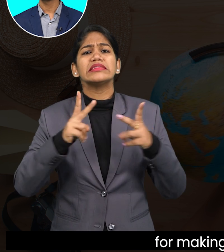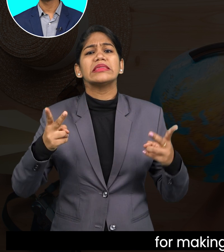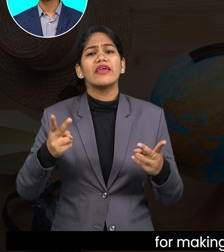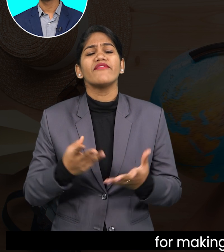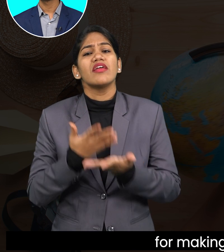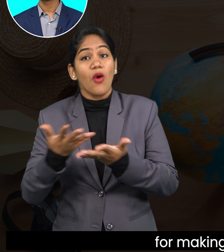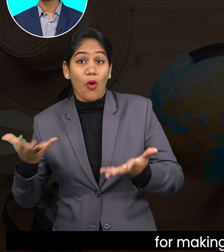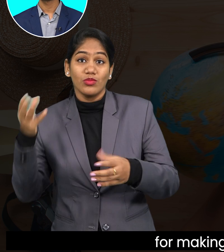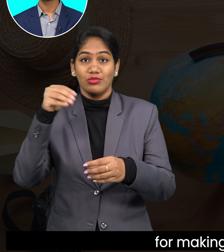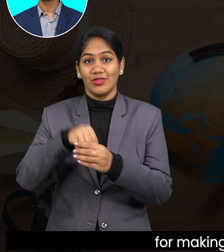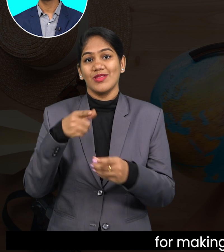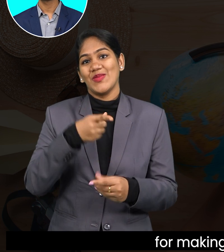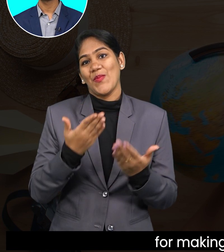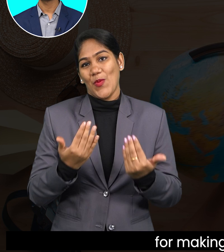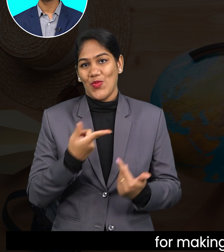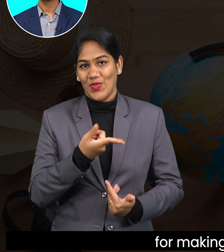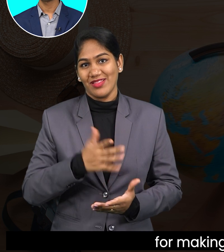objects.